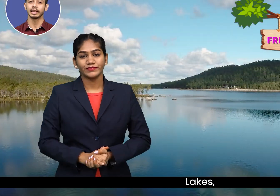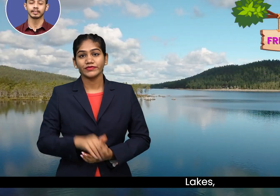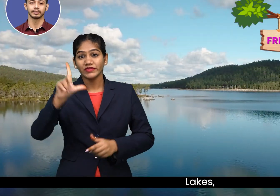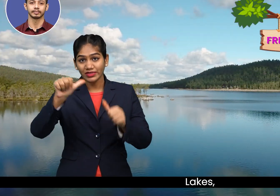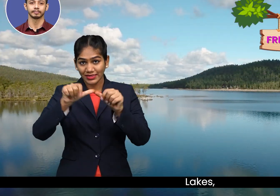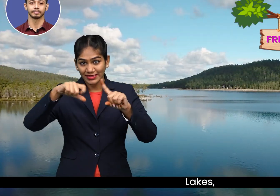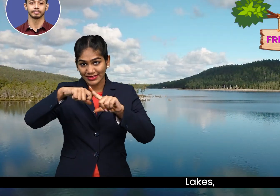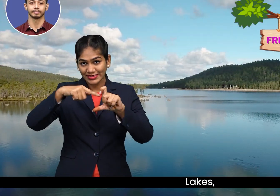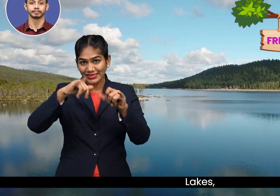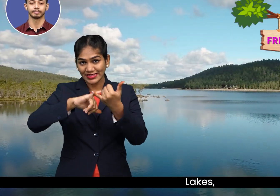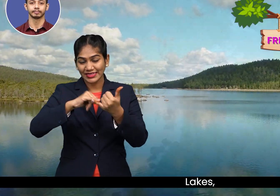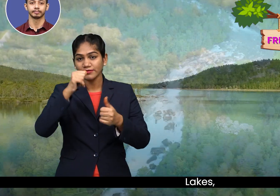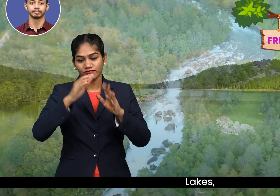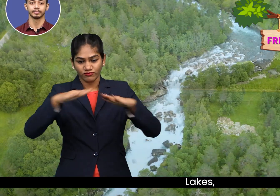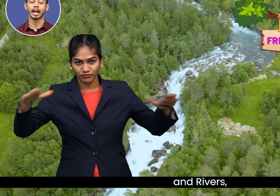lakes